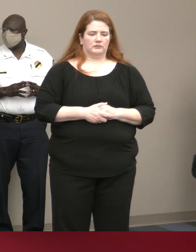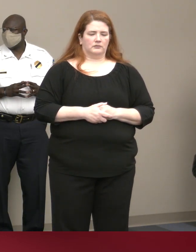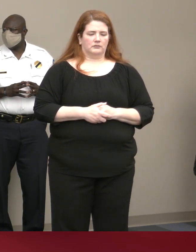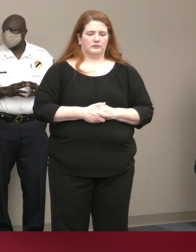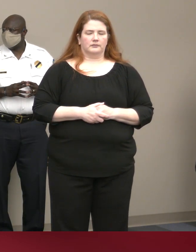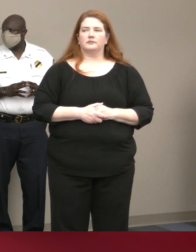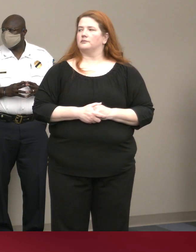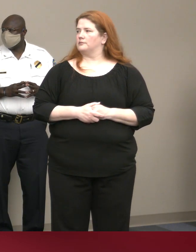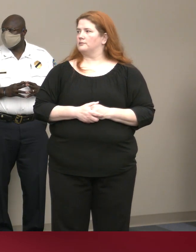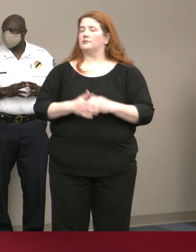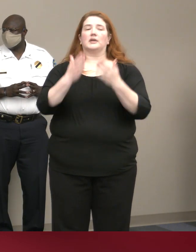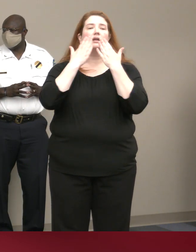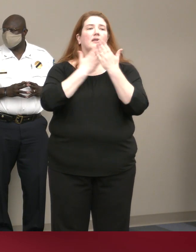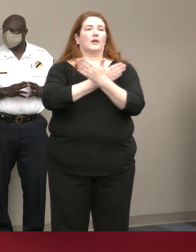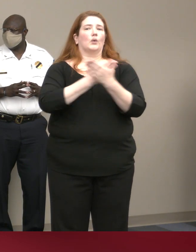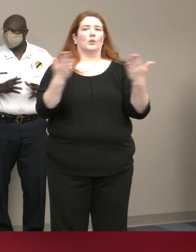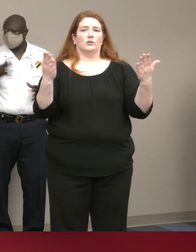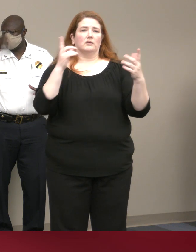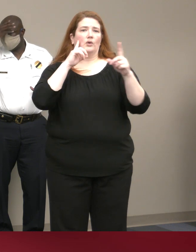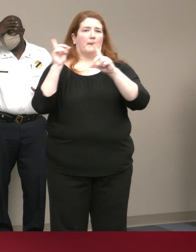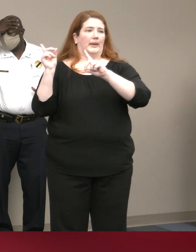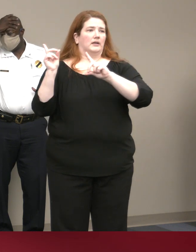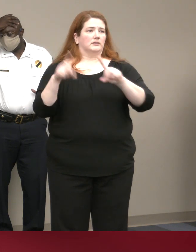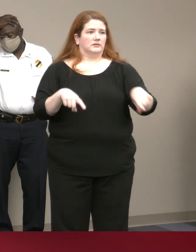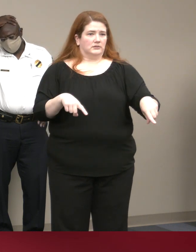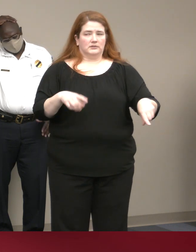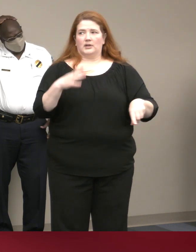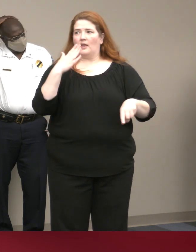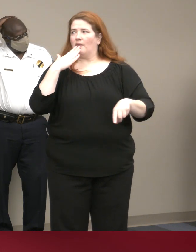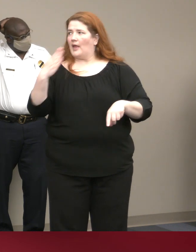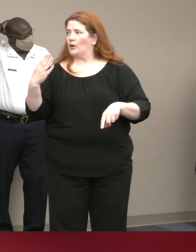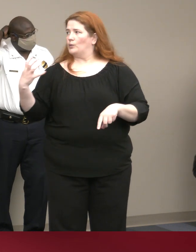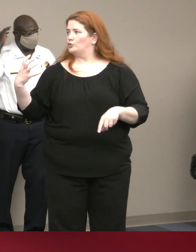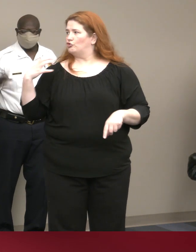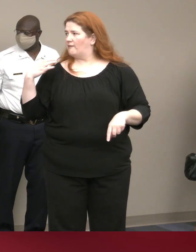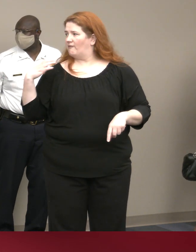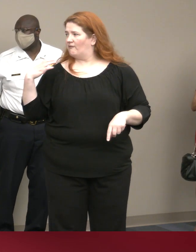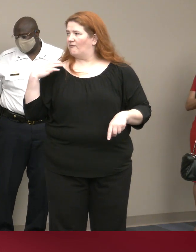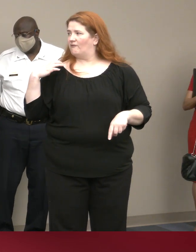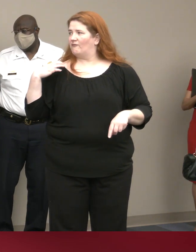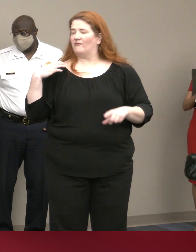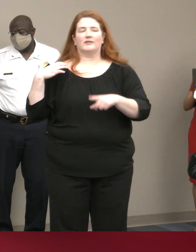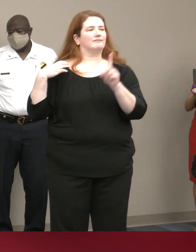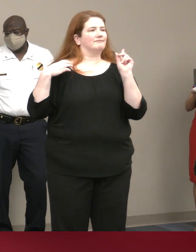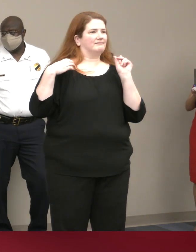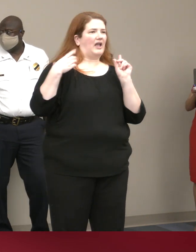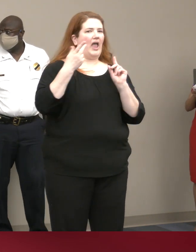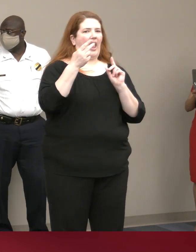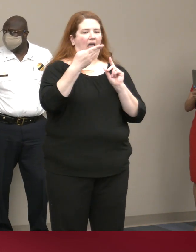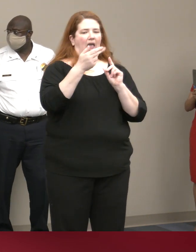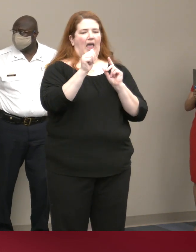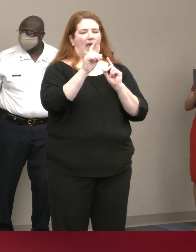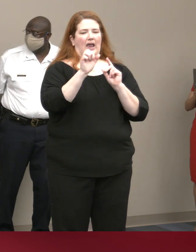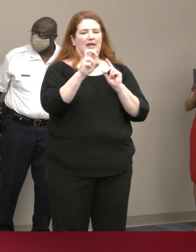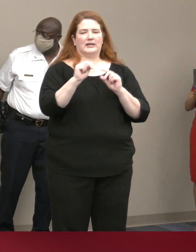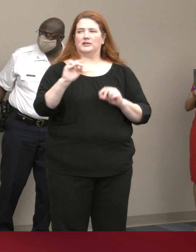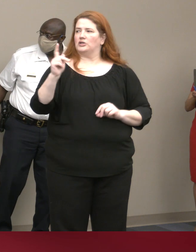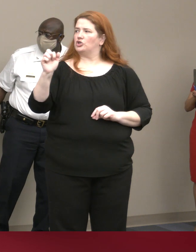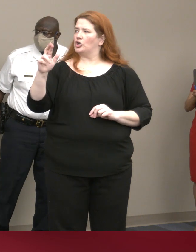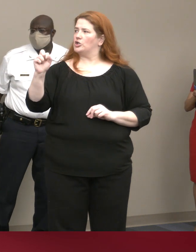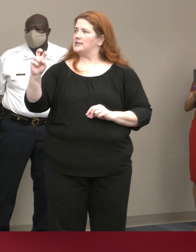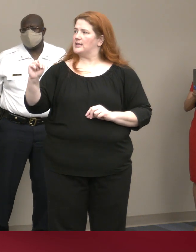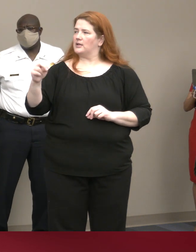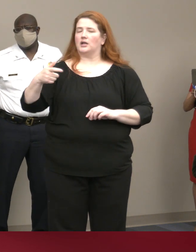Thank you to all of you for being here. Thank you, Chief. Thank you, Chief Hayden. Thank you, Chief Jenkerson. Thank you,